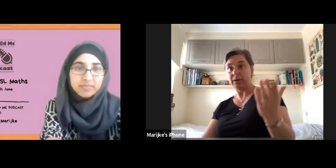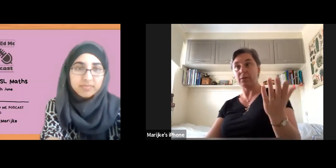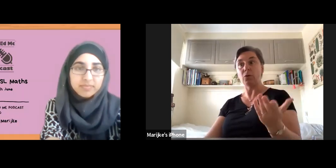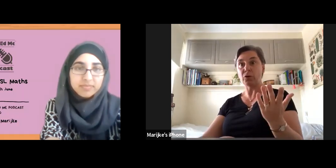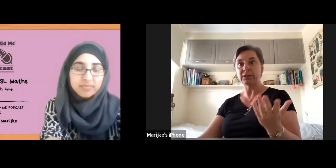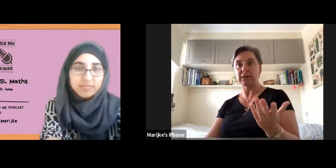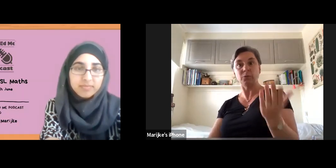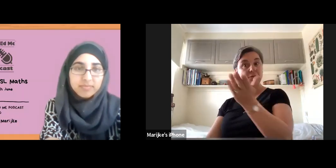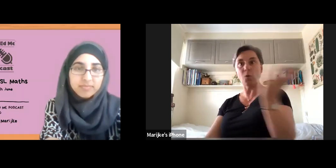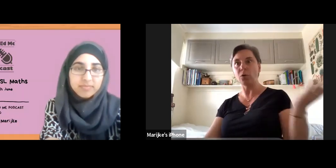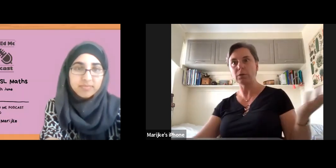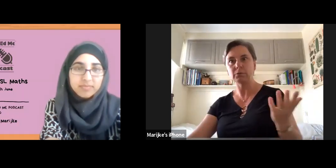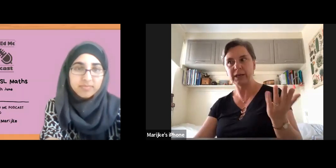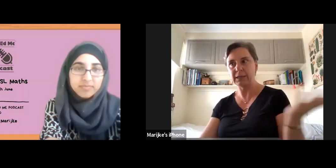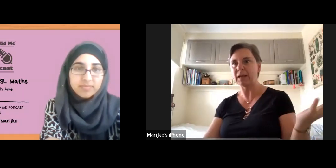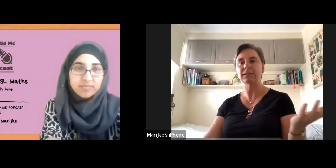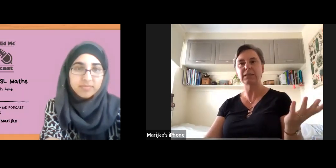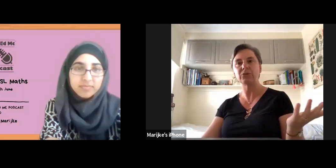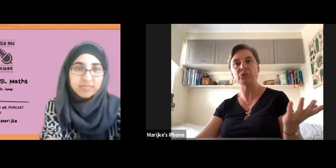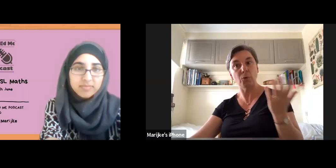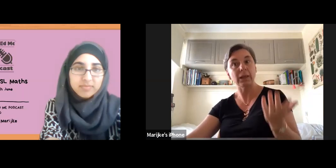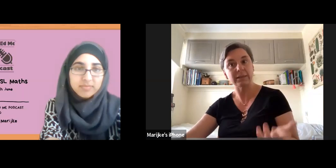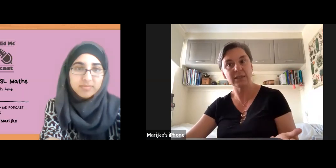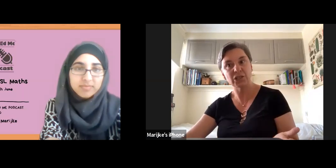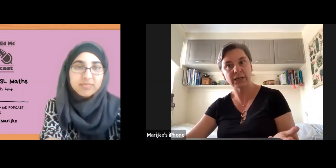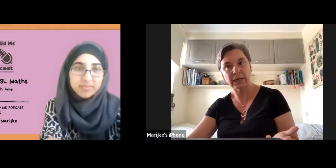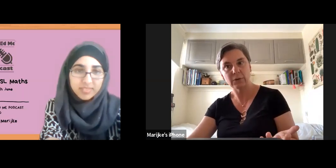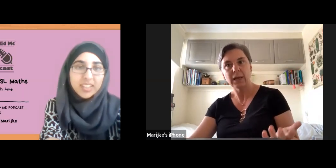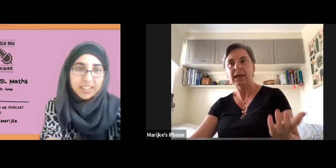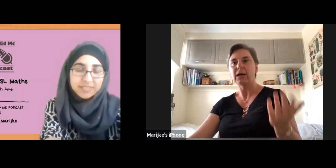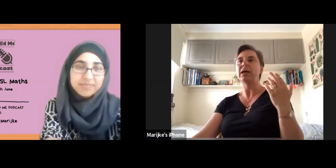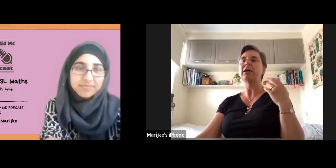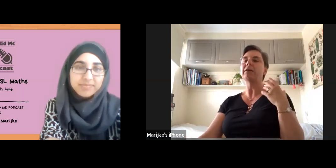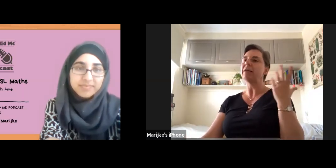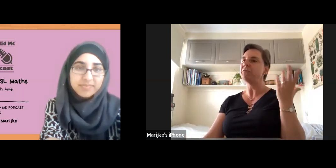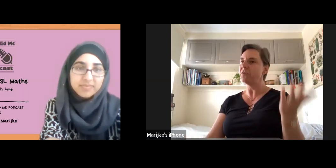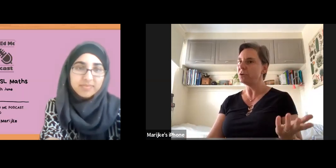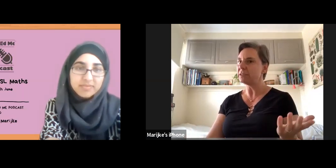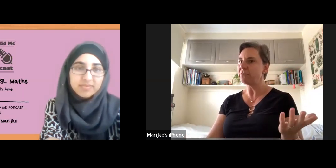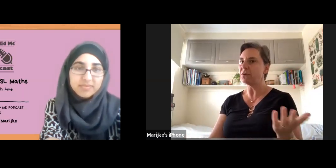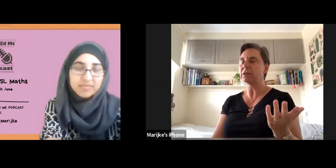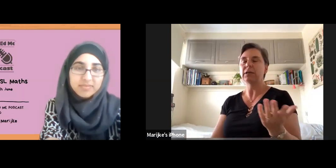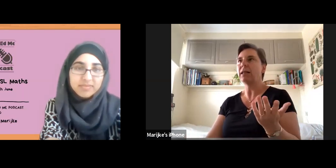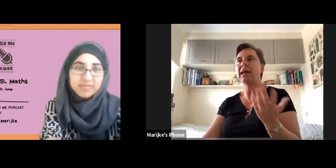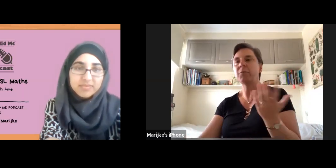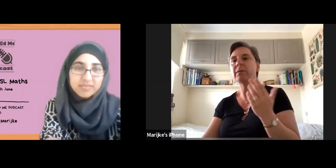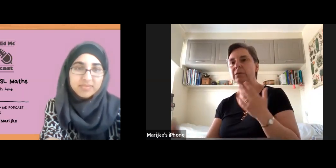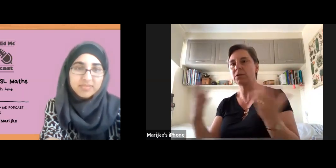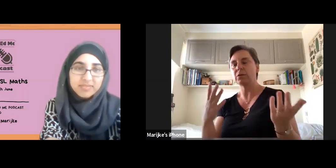the whole lockdown, we've all really mastered how to do online teaching now. Yeah. And when at first I thought I'll never be able to, you